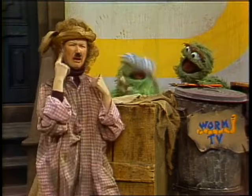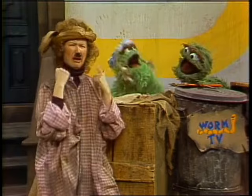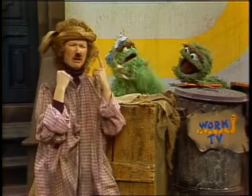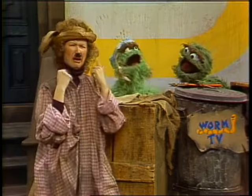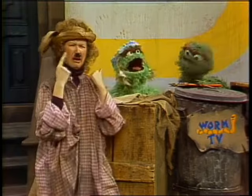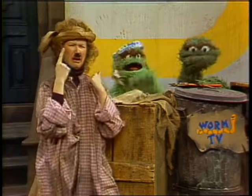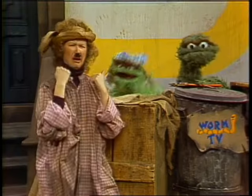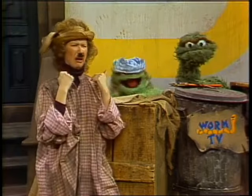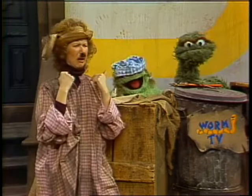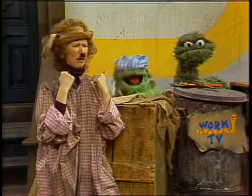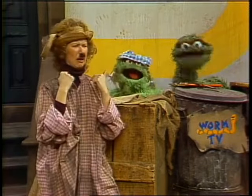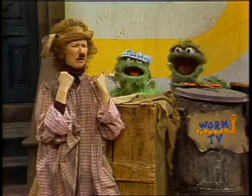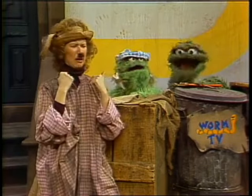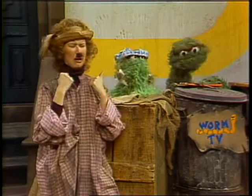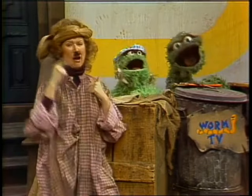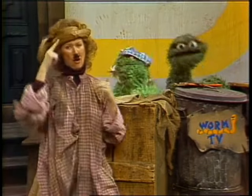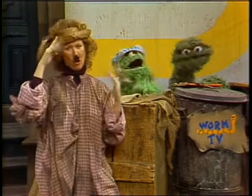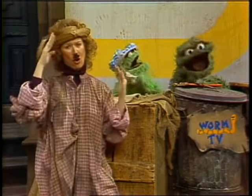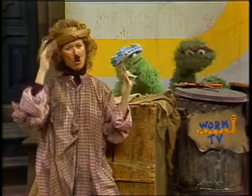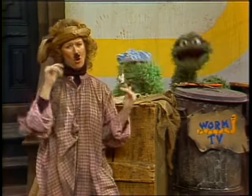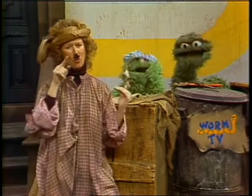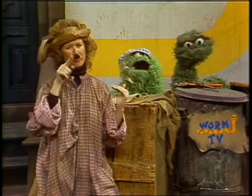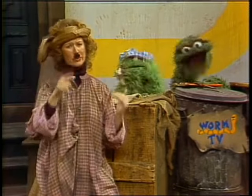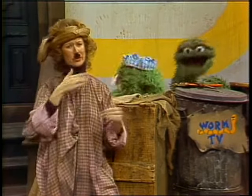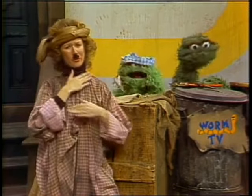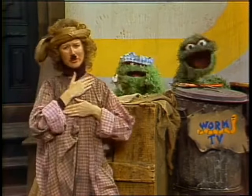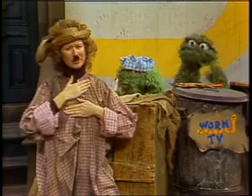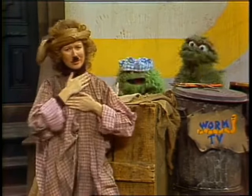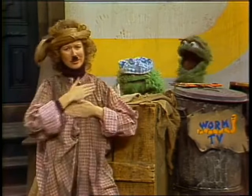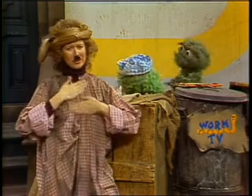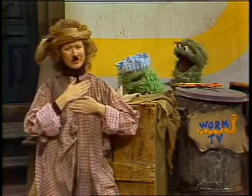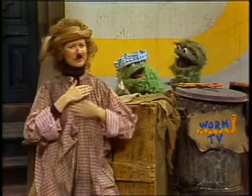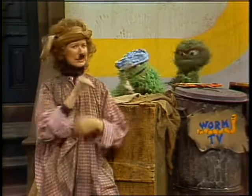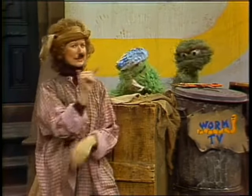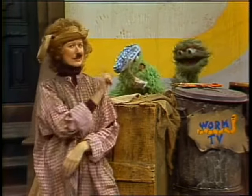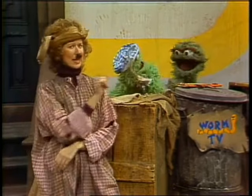Hey. Well, I hope you loved it as much as she